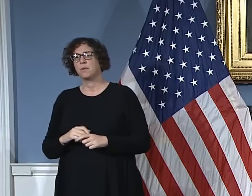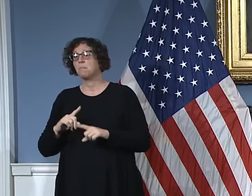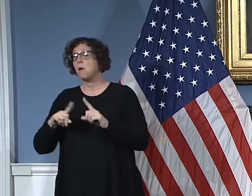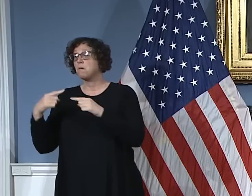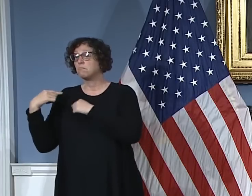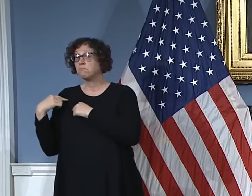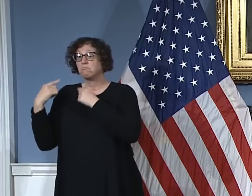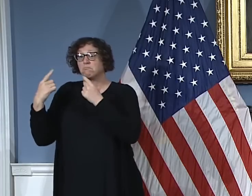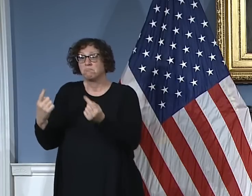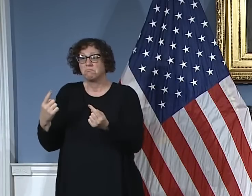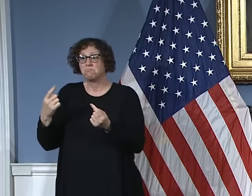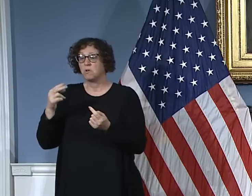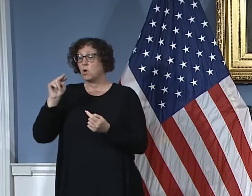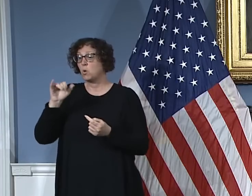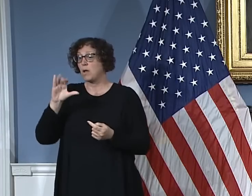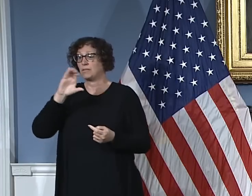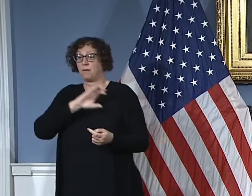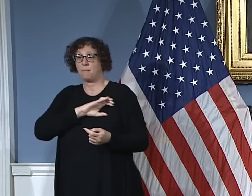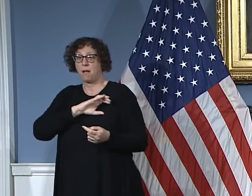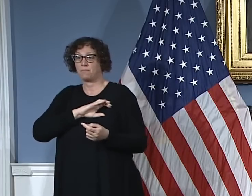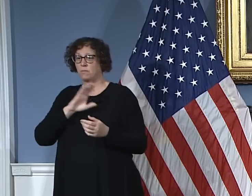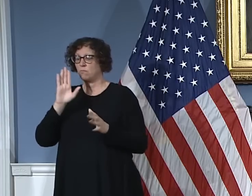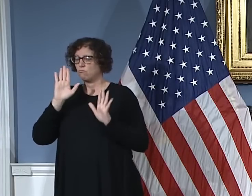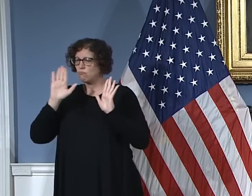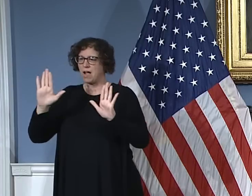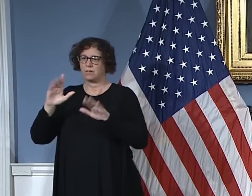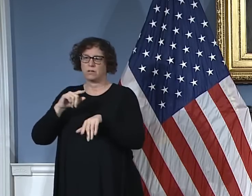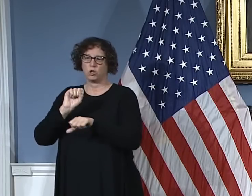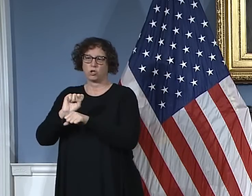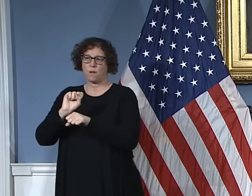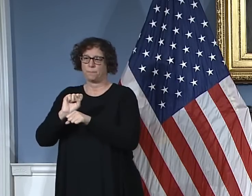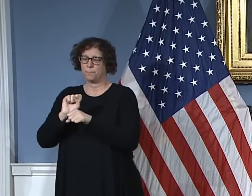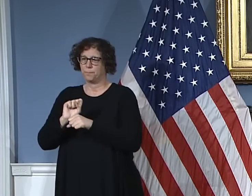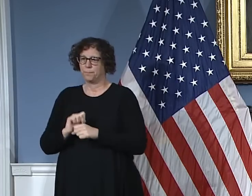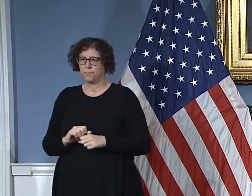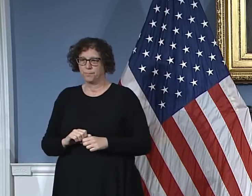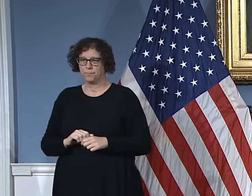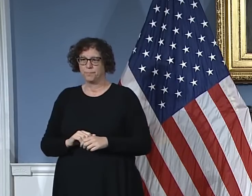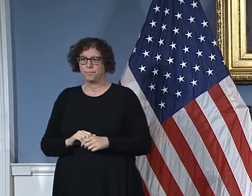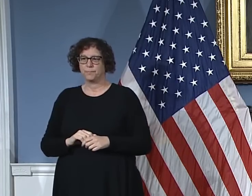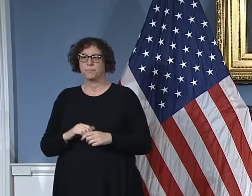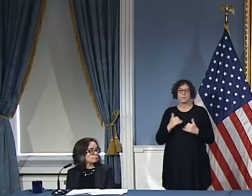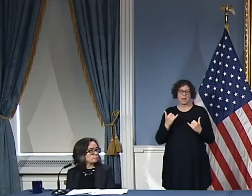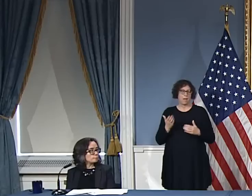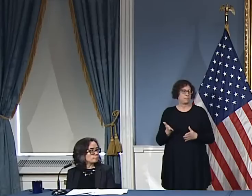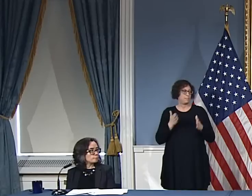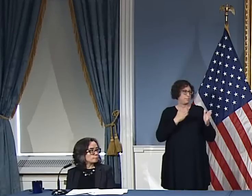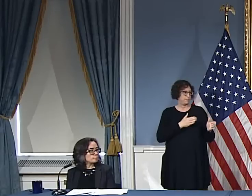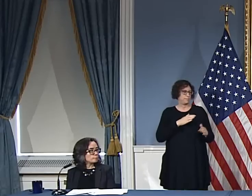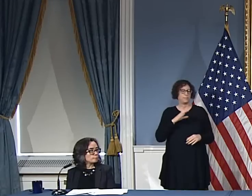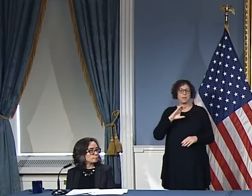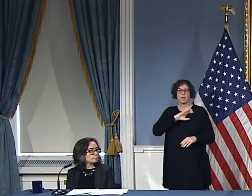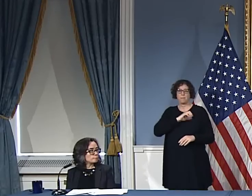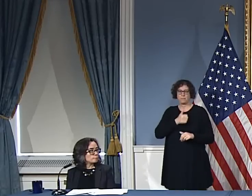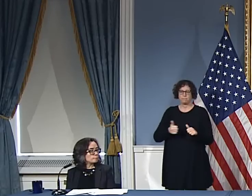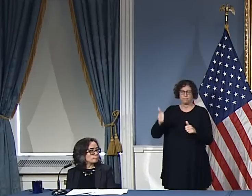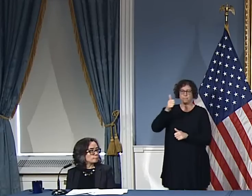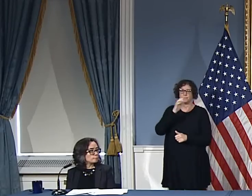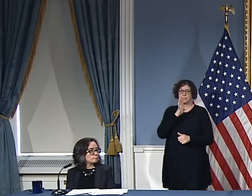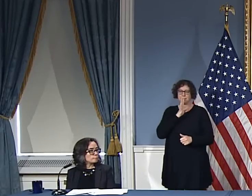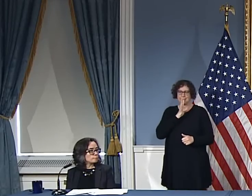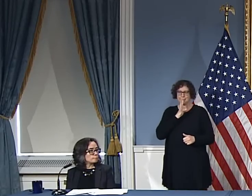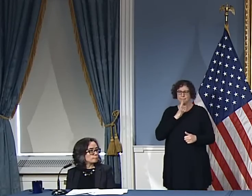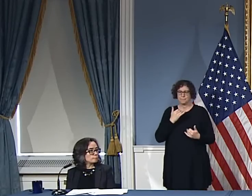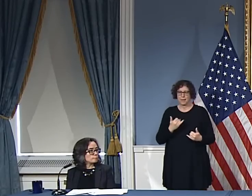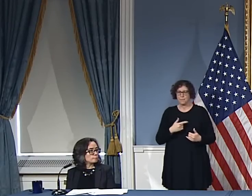seriously, just what you need, nothing more, and get home. Commissioner. As I hear this discussion, I'm thinking,